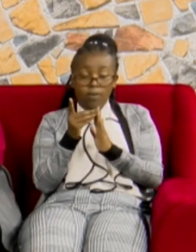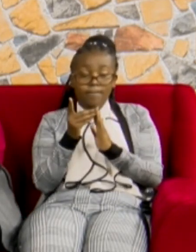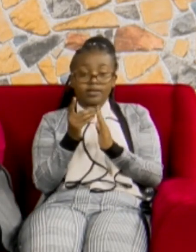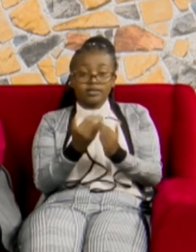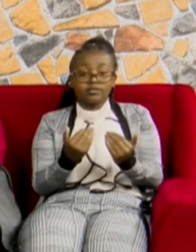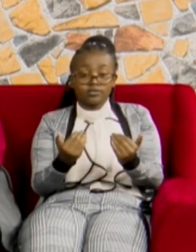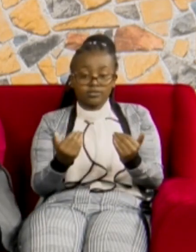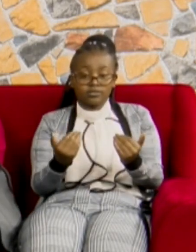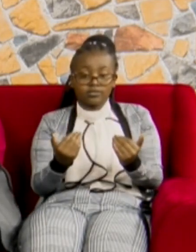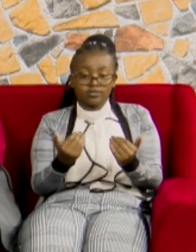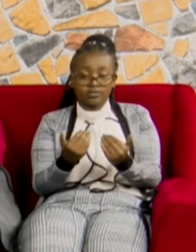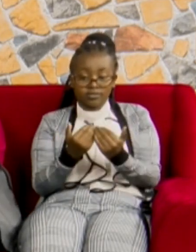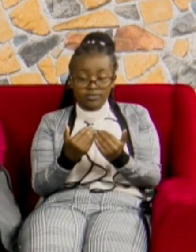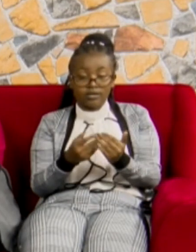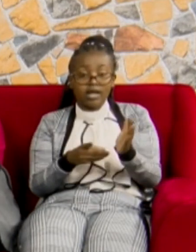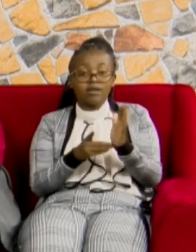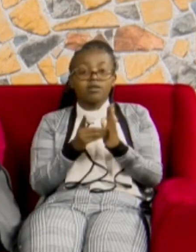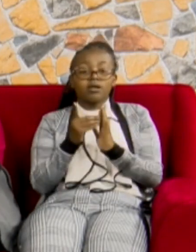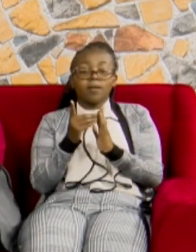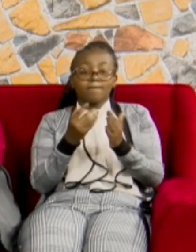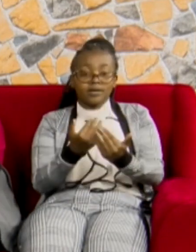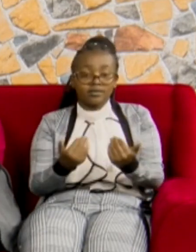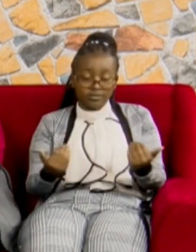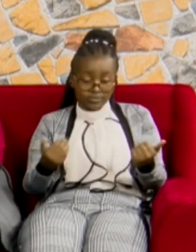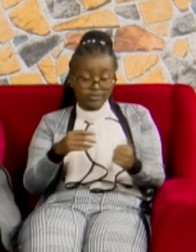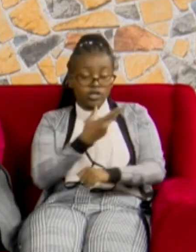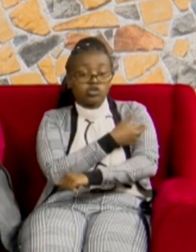pediatrician. That's a developmental pediatrician. Developmental, sounds right.